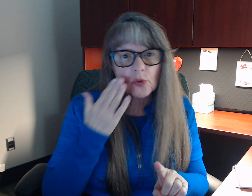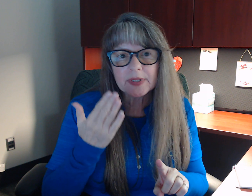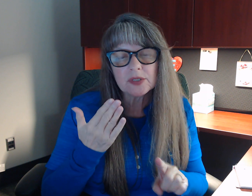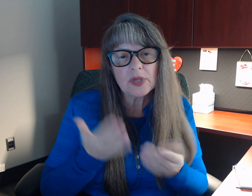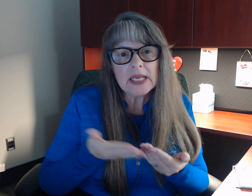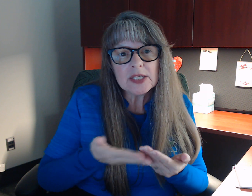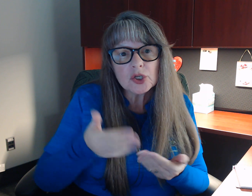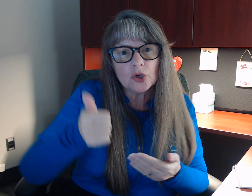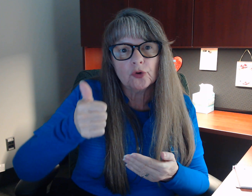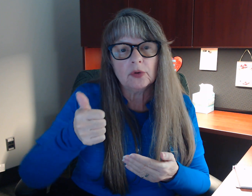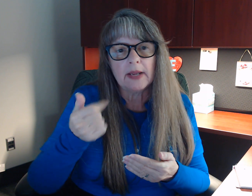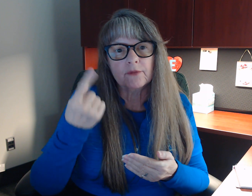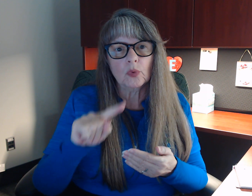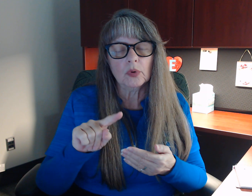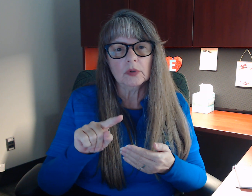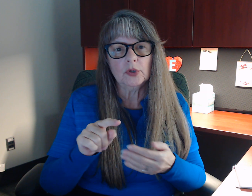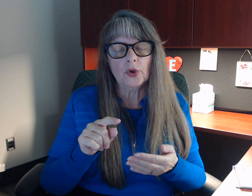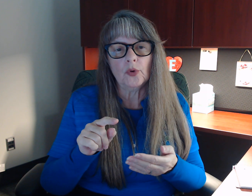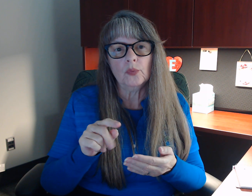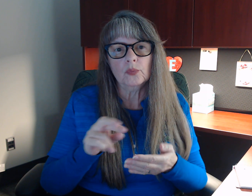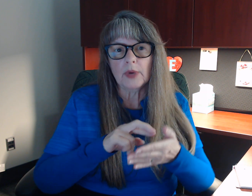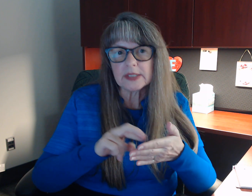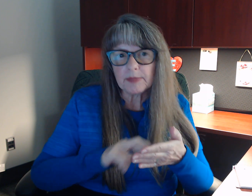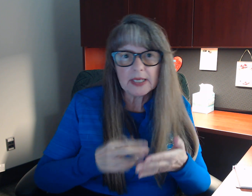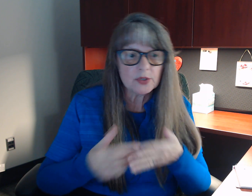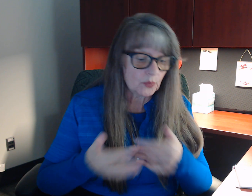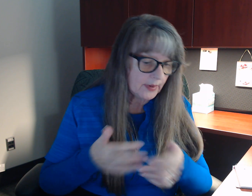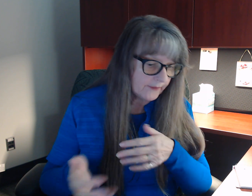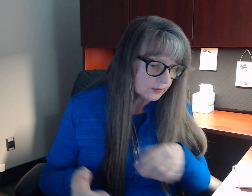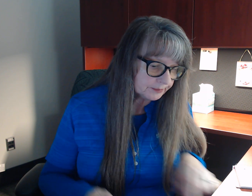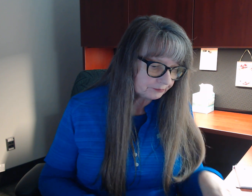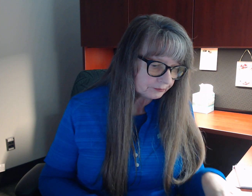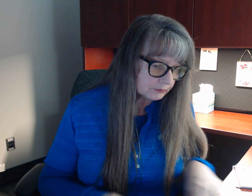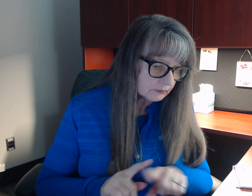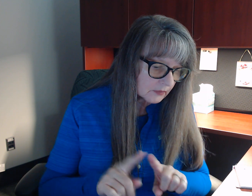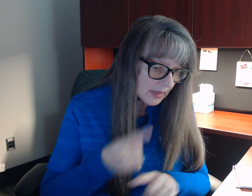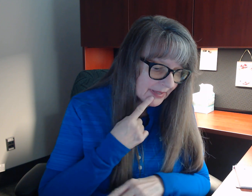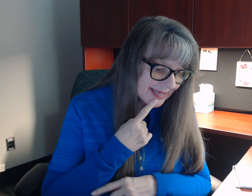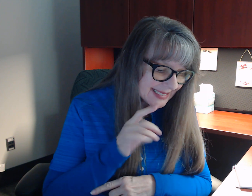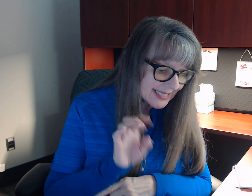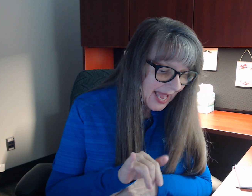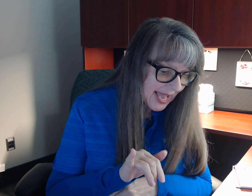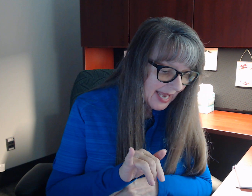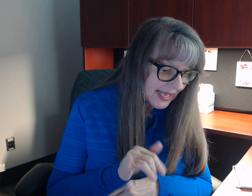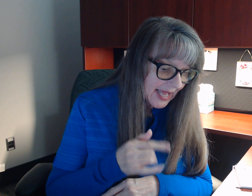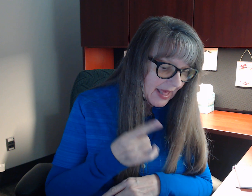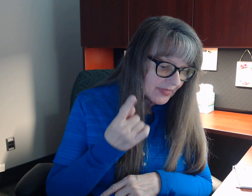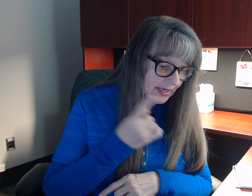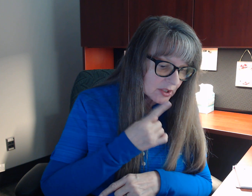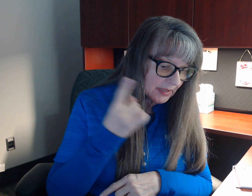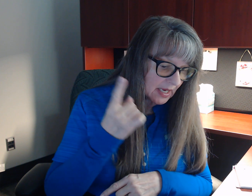it's easier like for, you know, recipes or whatever, but they said that it's because they